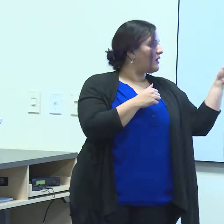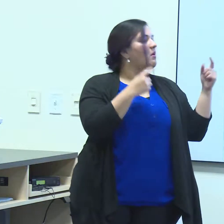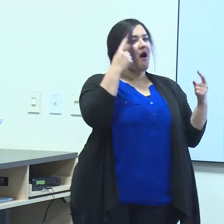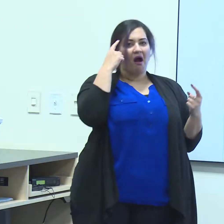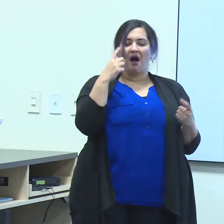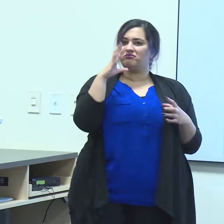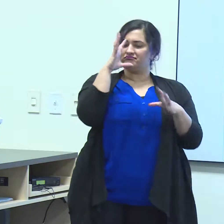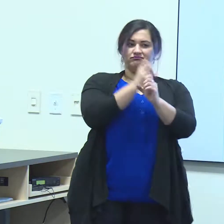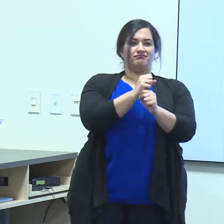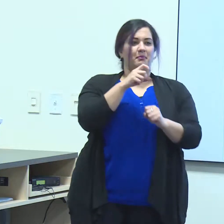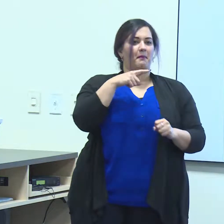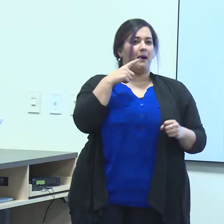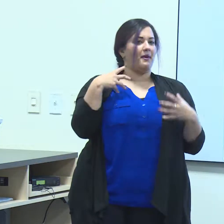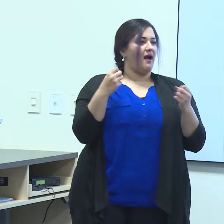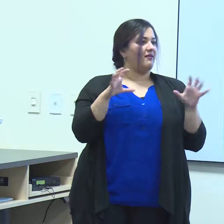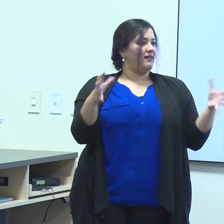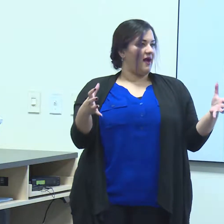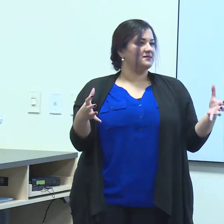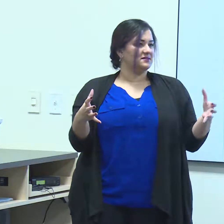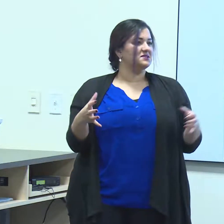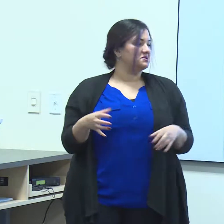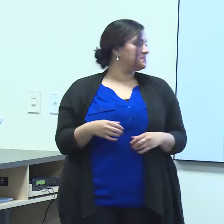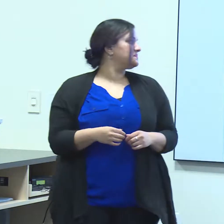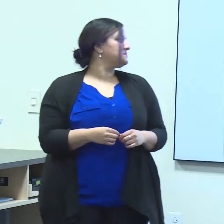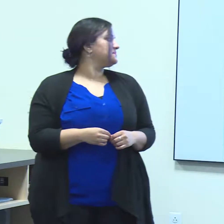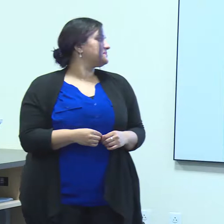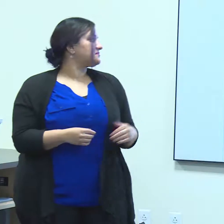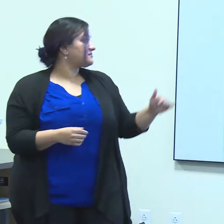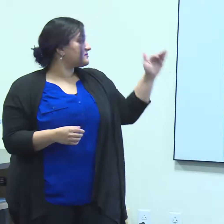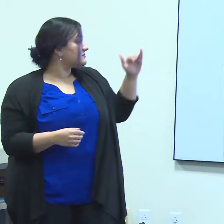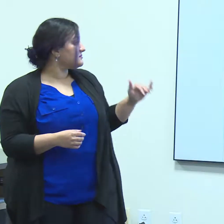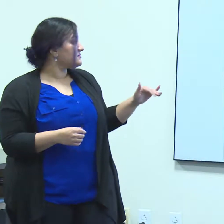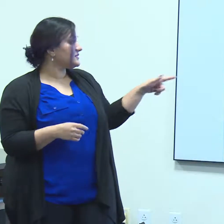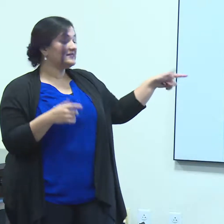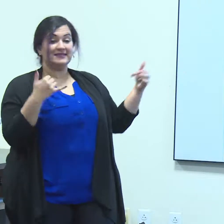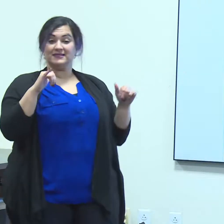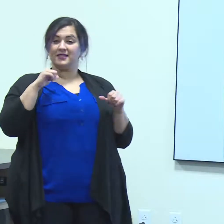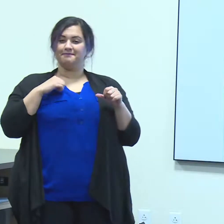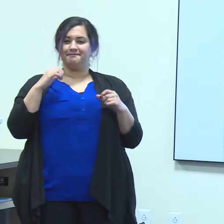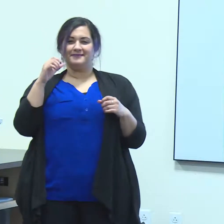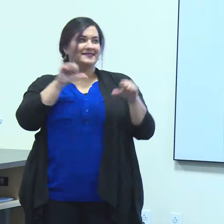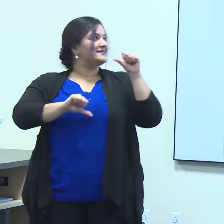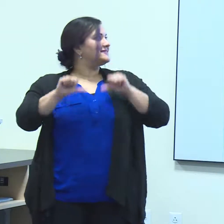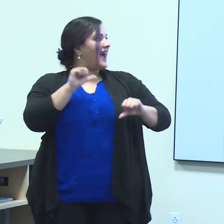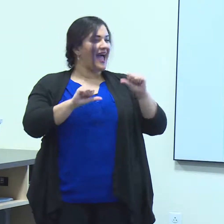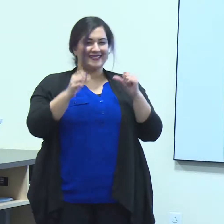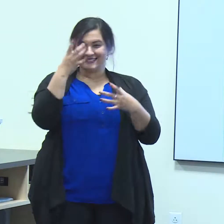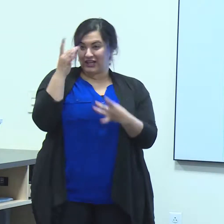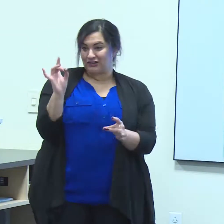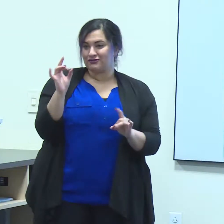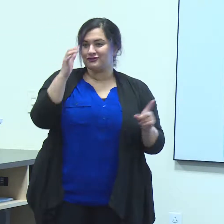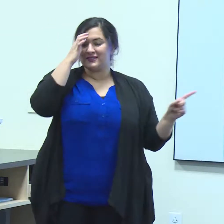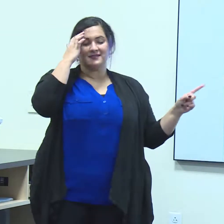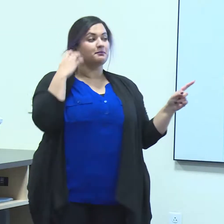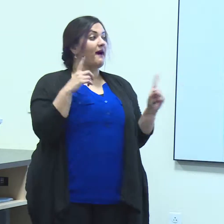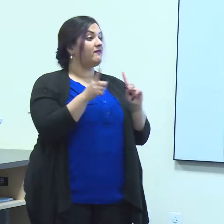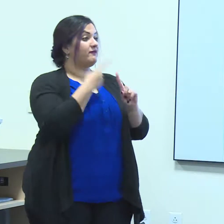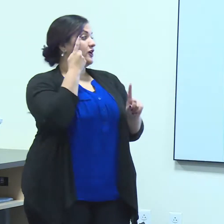community that I grew up with, and so I learned more from this public health introduction class. Now, I was interested in science.